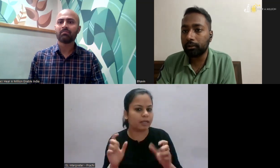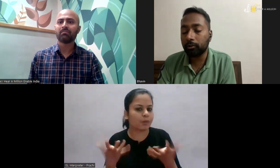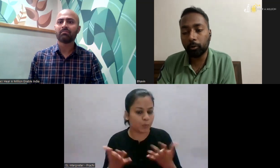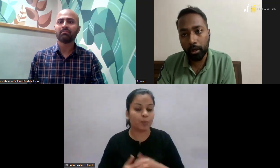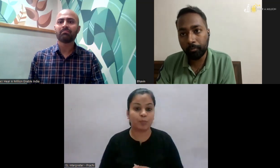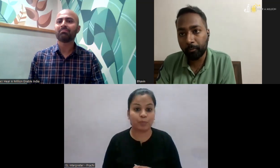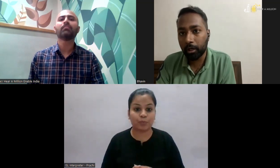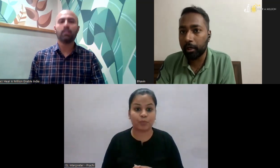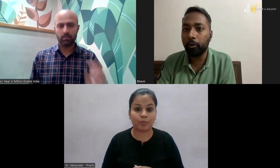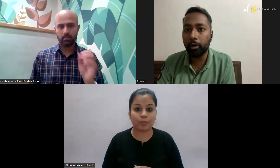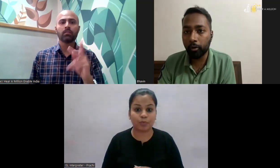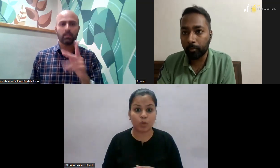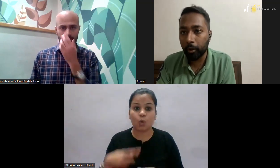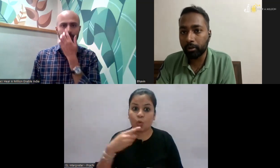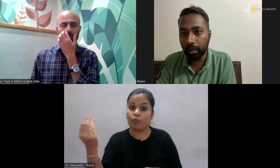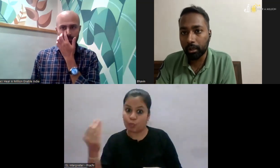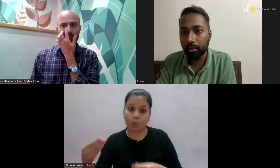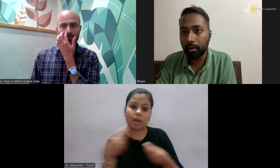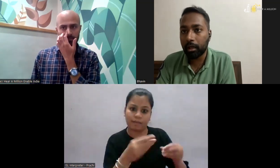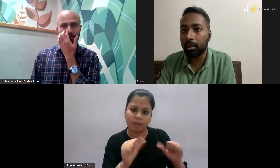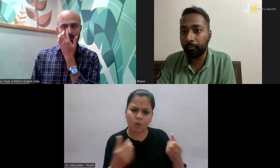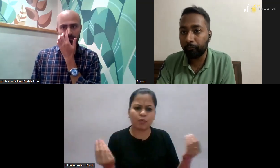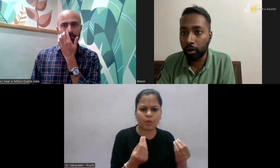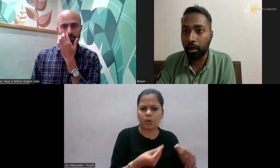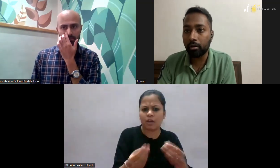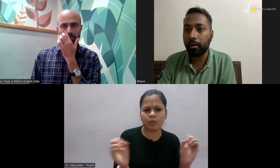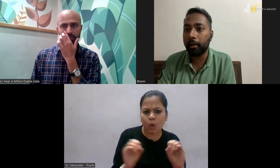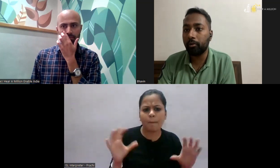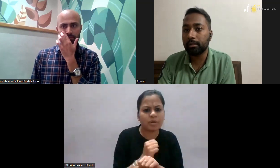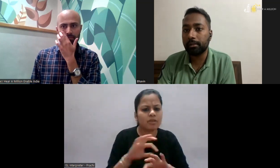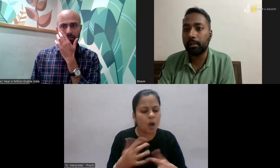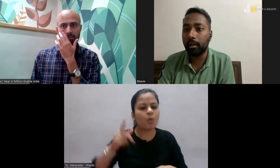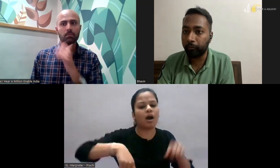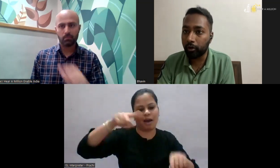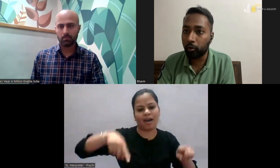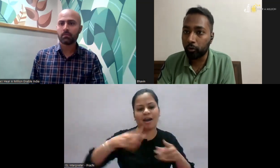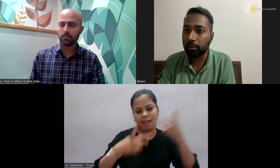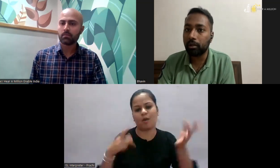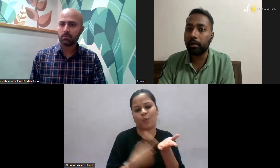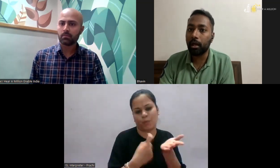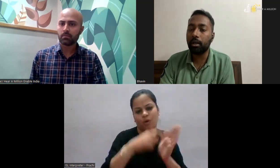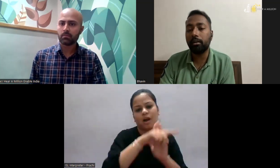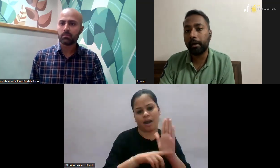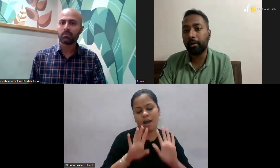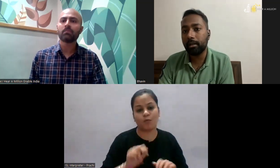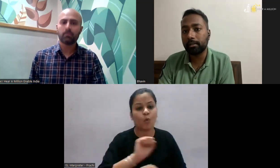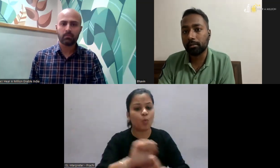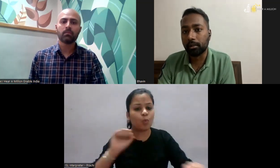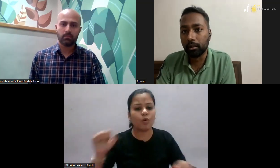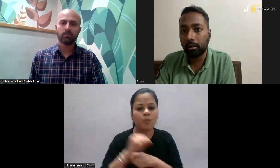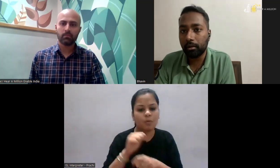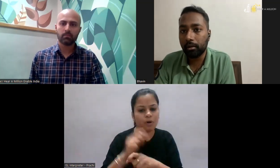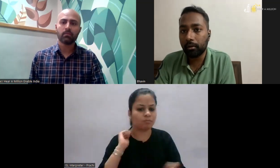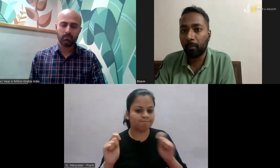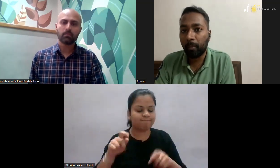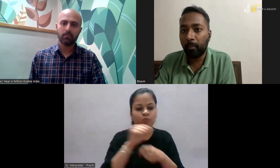driving license to deaf people. I don't know about it. There are different regulations, different rules regarding driving license.